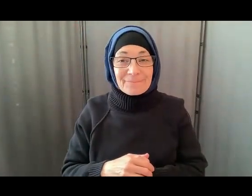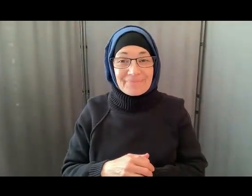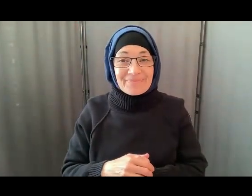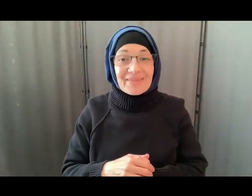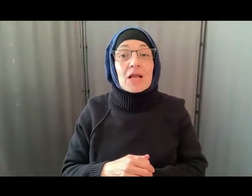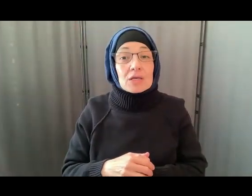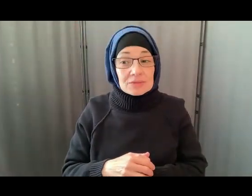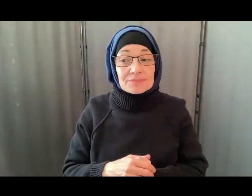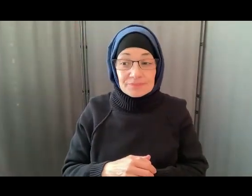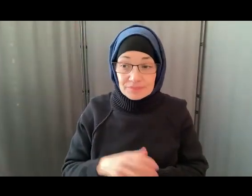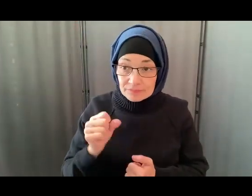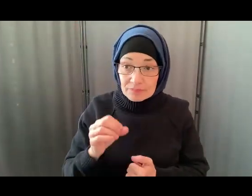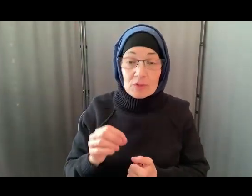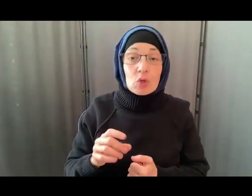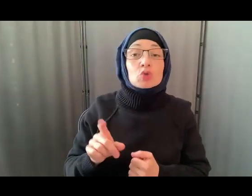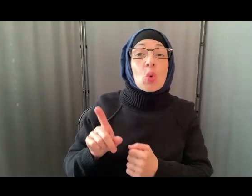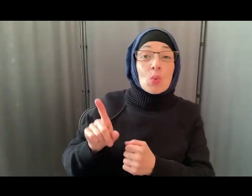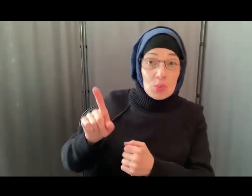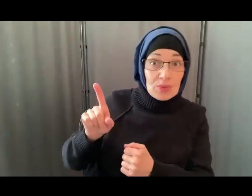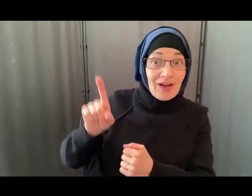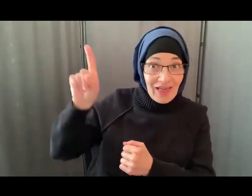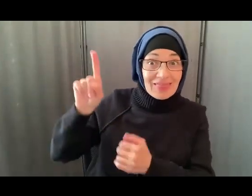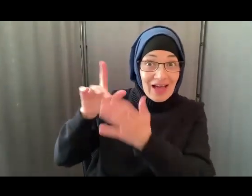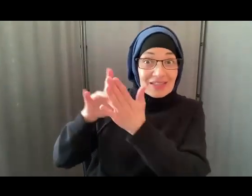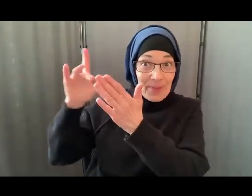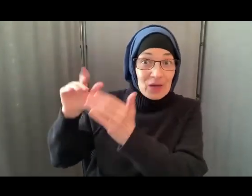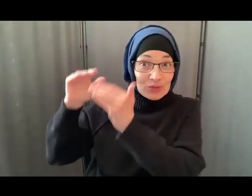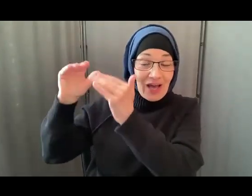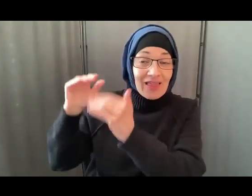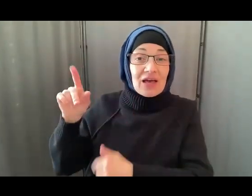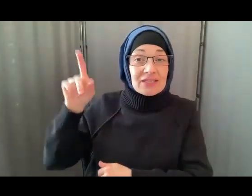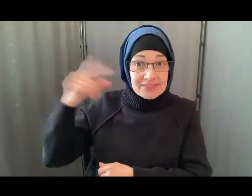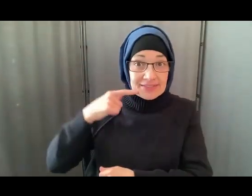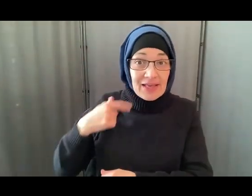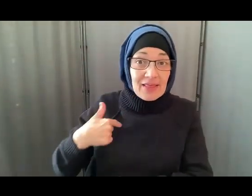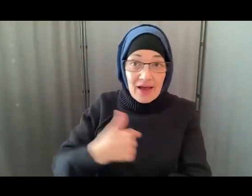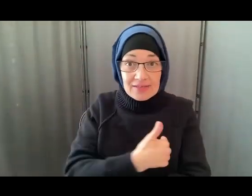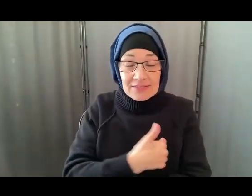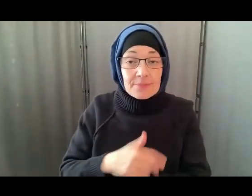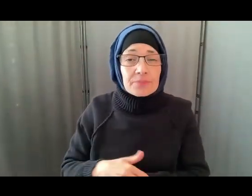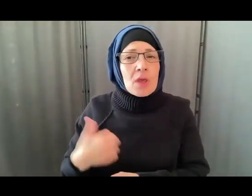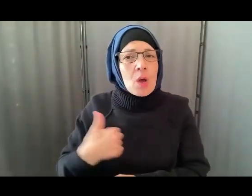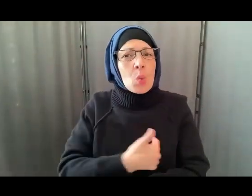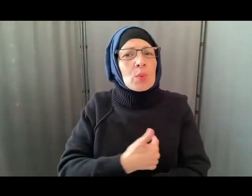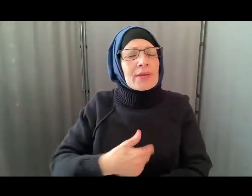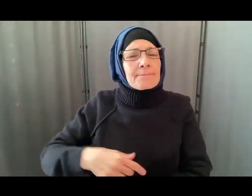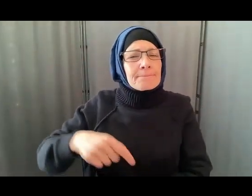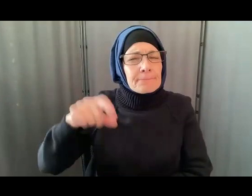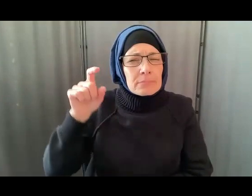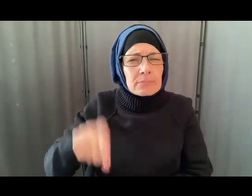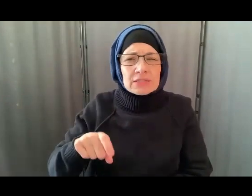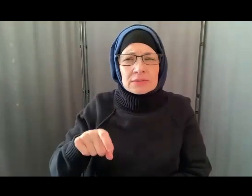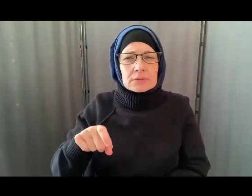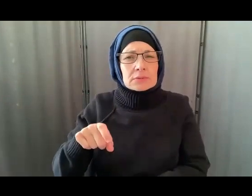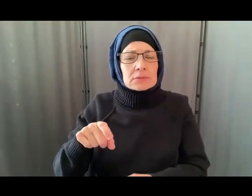here is Allah subhanahu wa ta'ala telling us that we must use